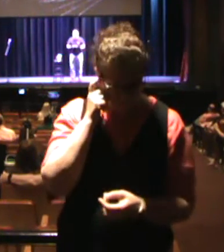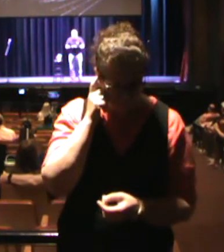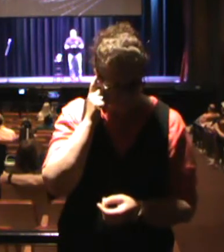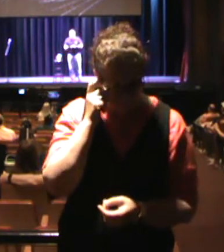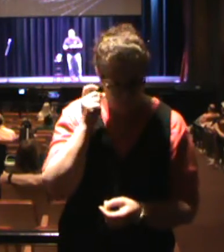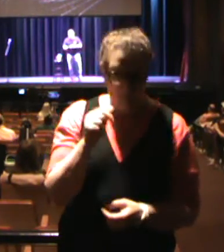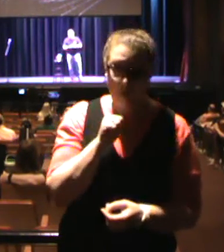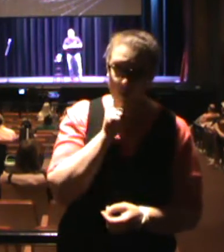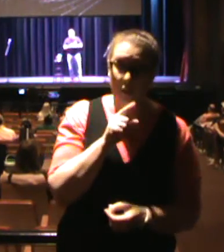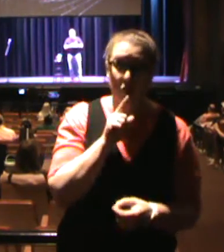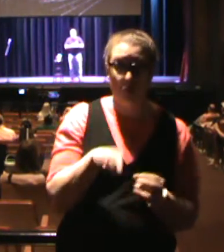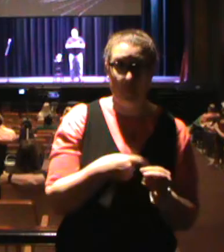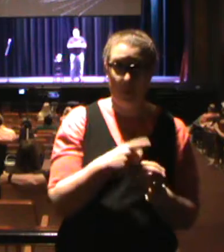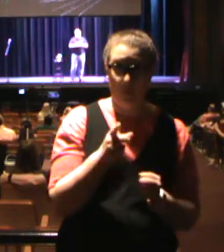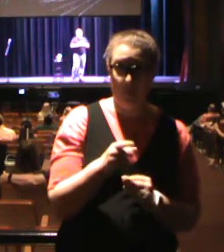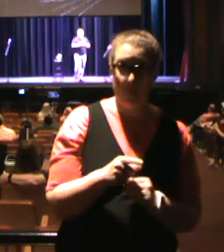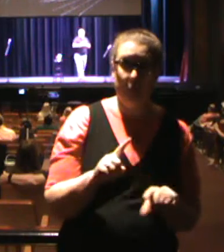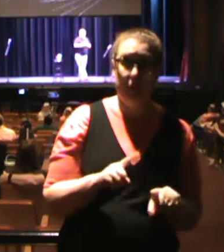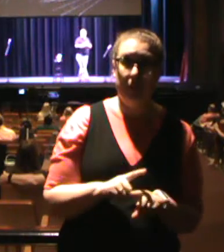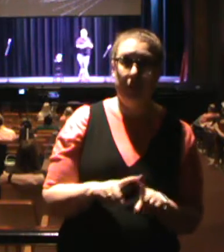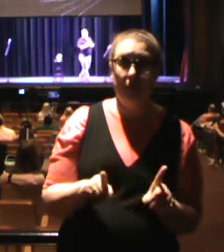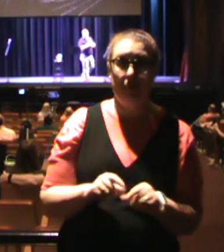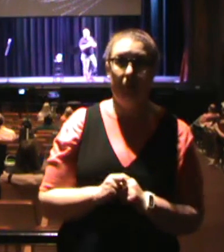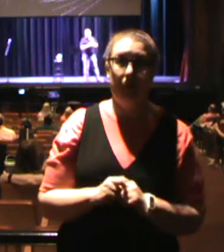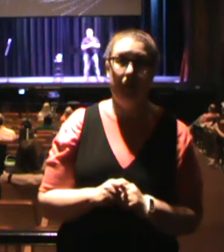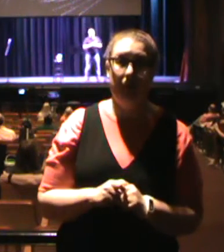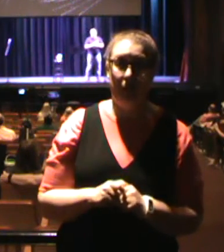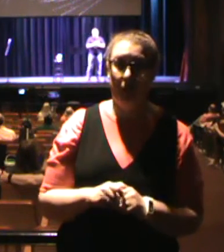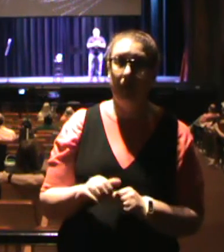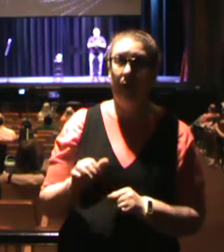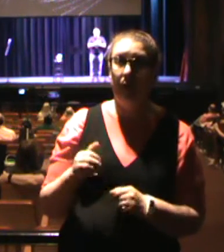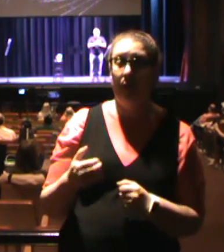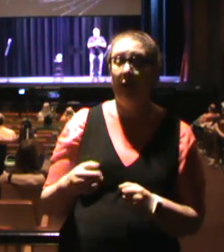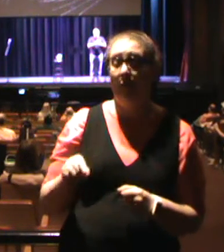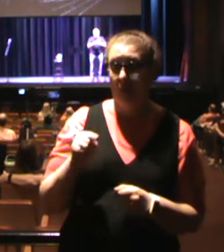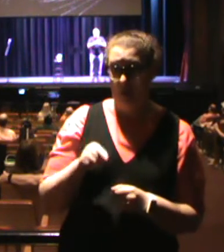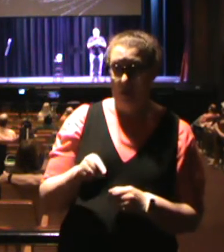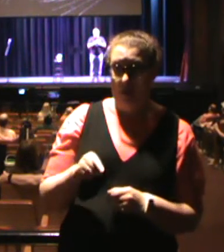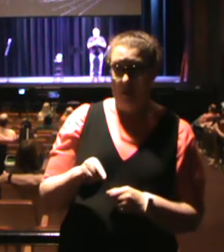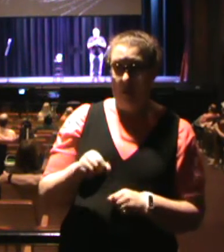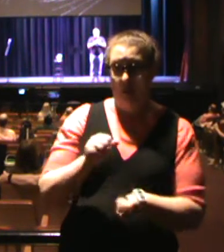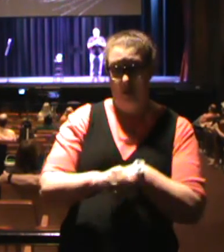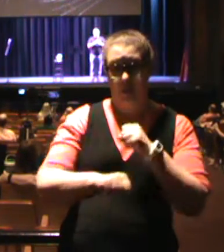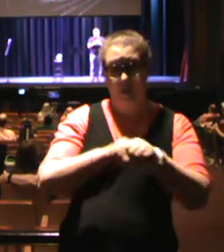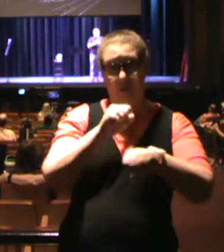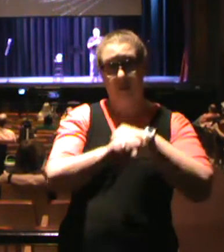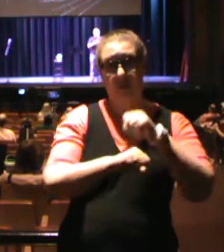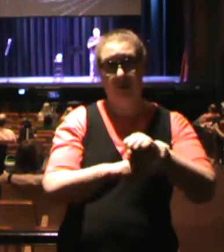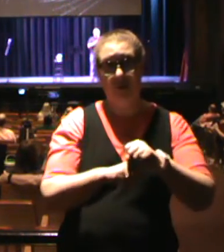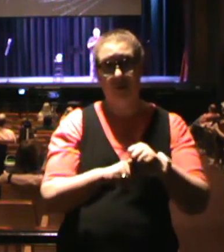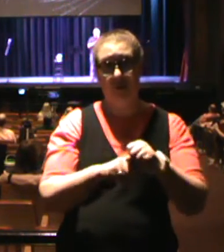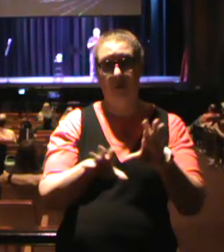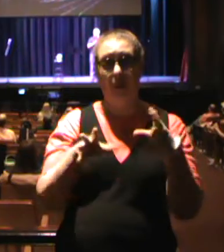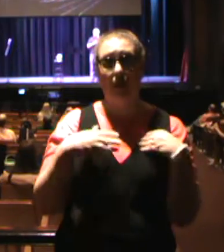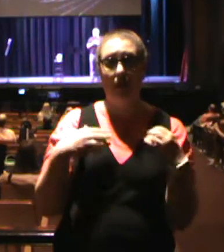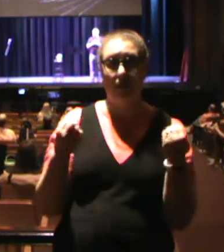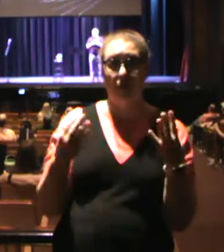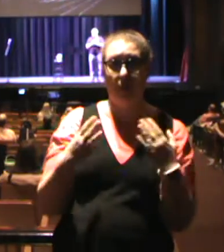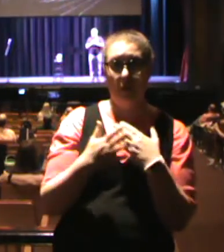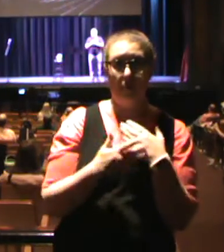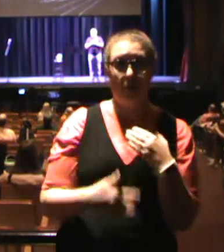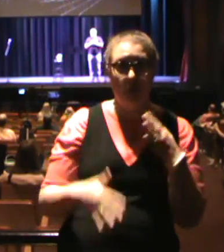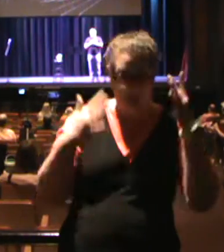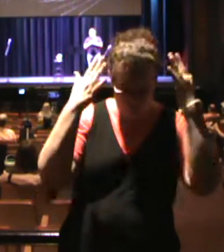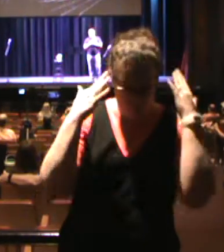don't know about you, but it's taken a lot of blood, sweat, and tears in the 6 years that we've been here in Hopewell,